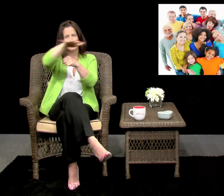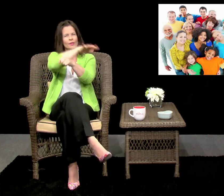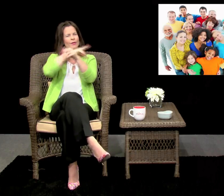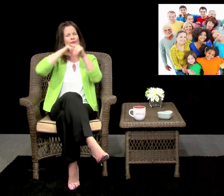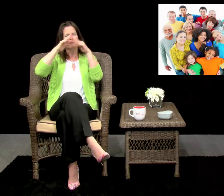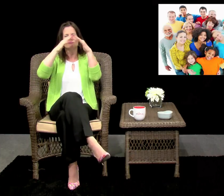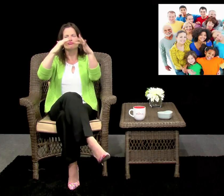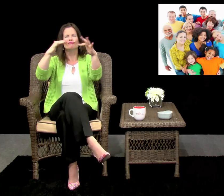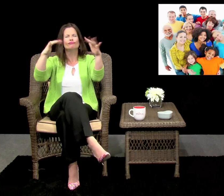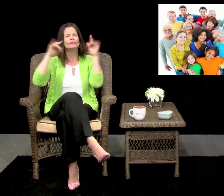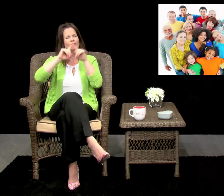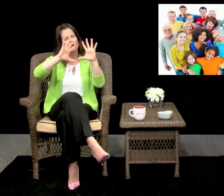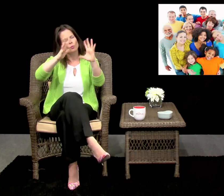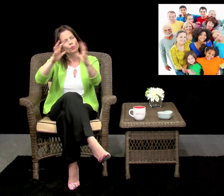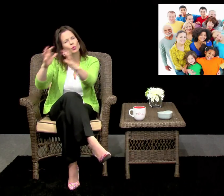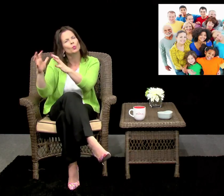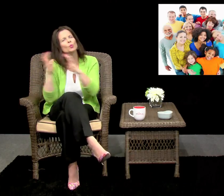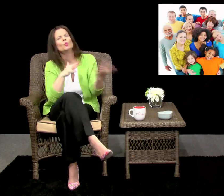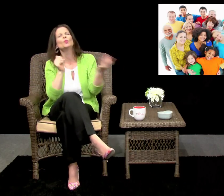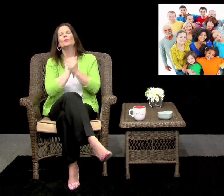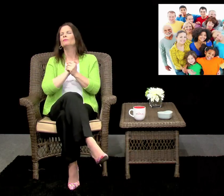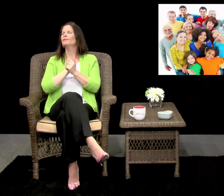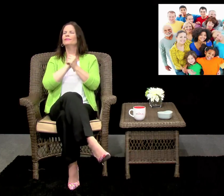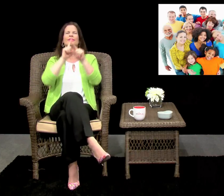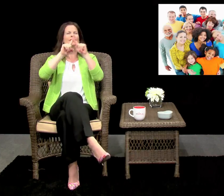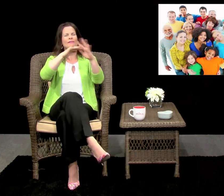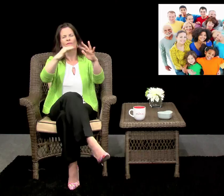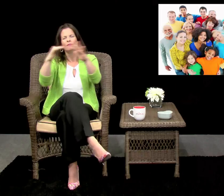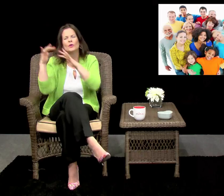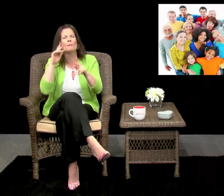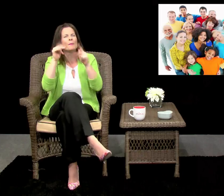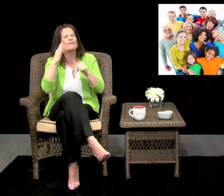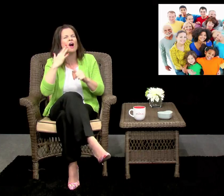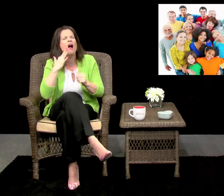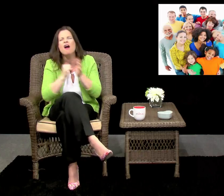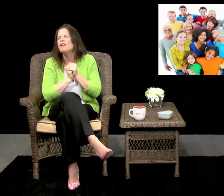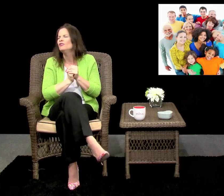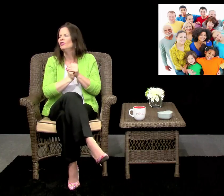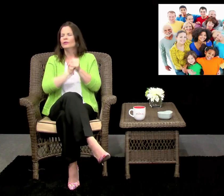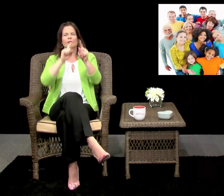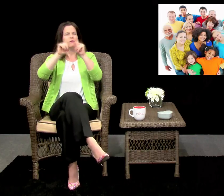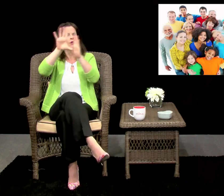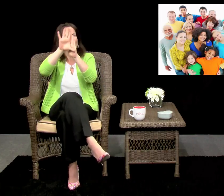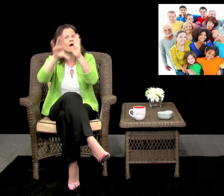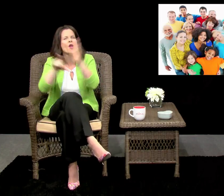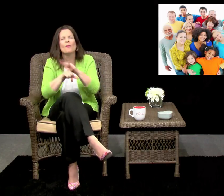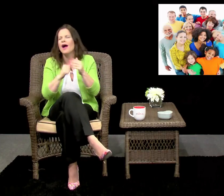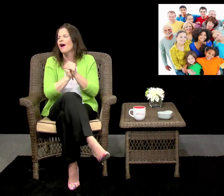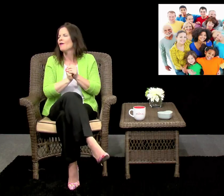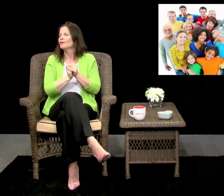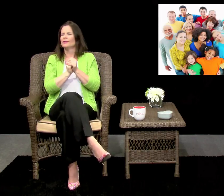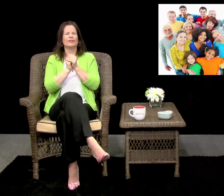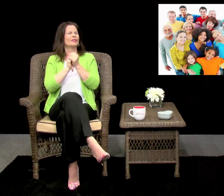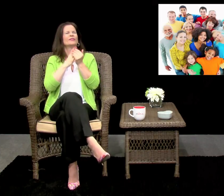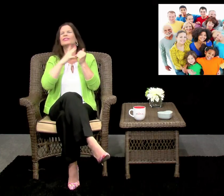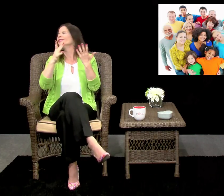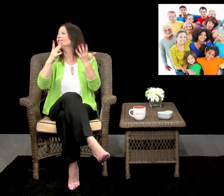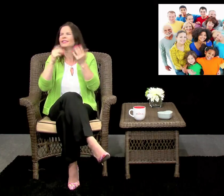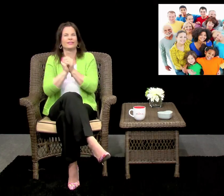community is so diverse. There's so many different groups. There's different races. There's different